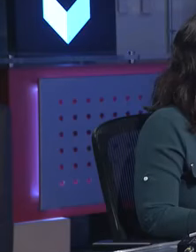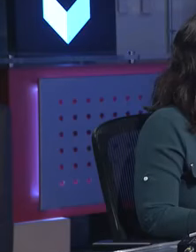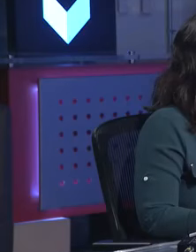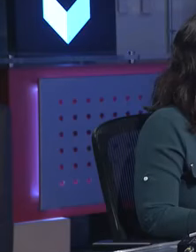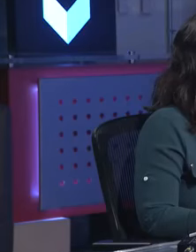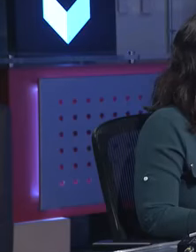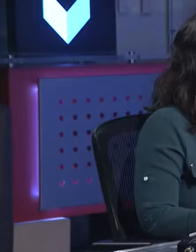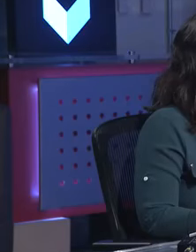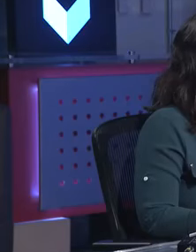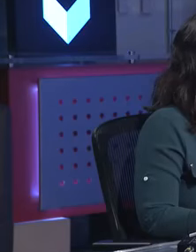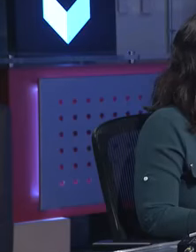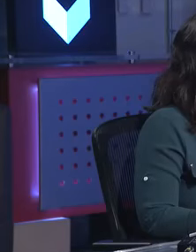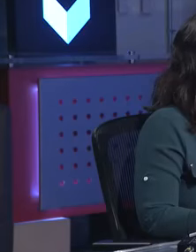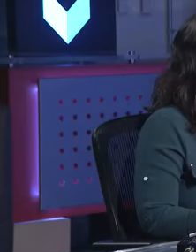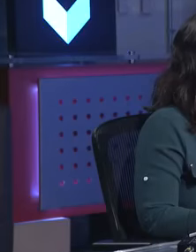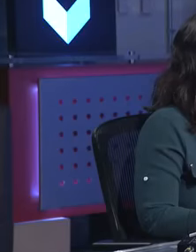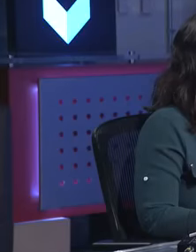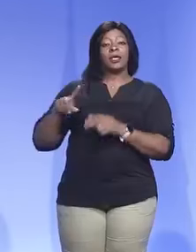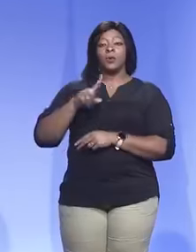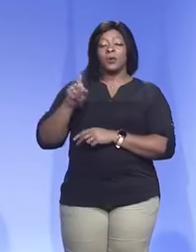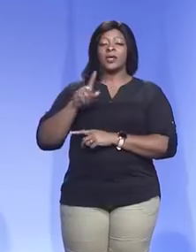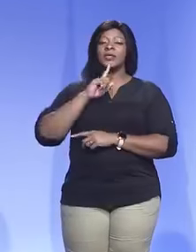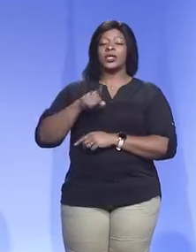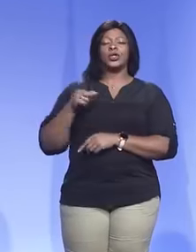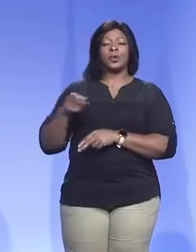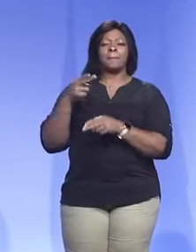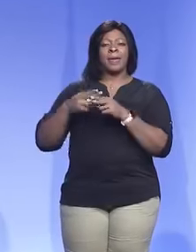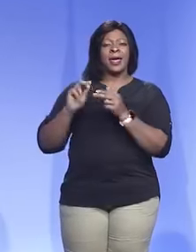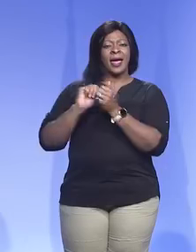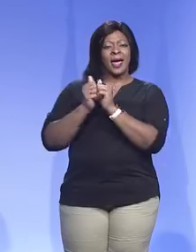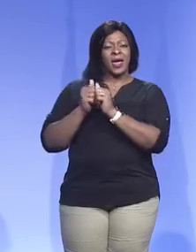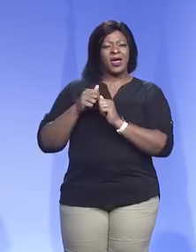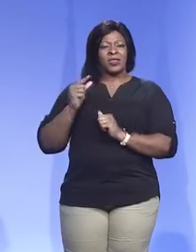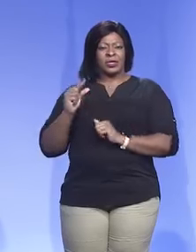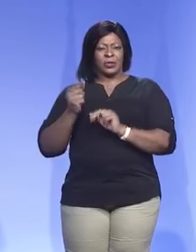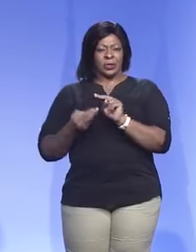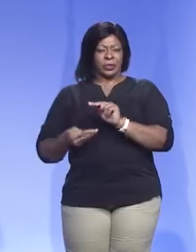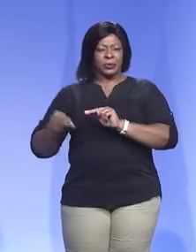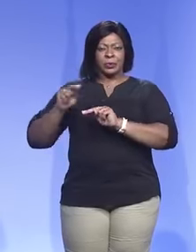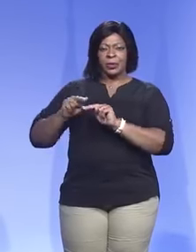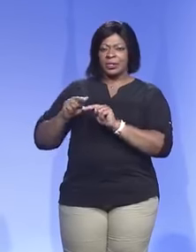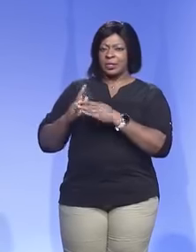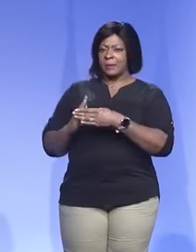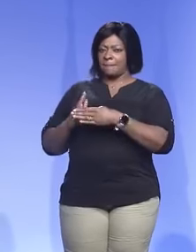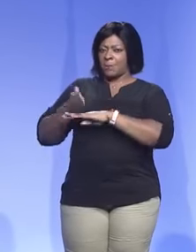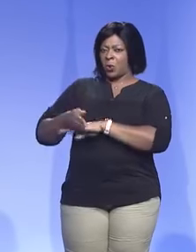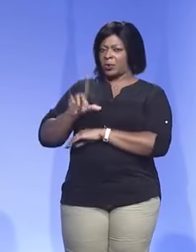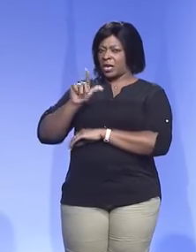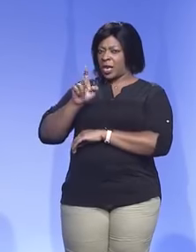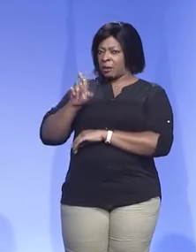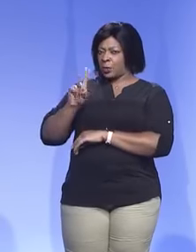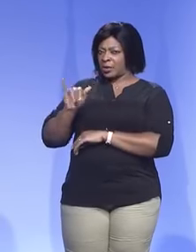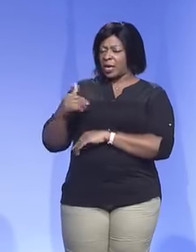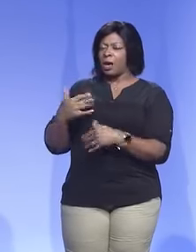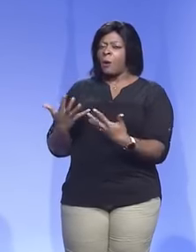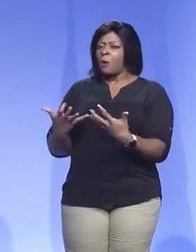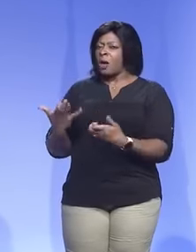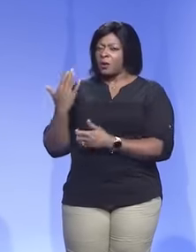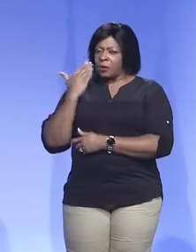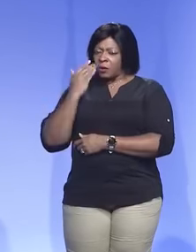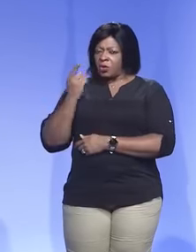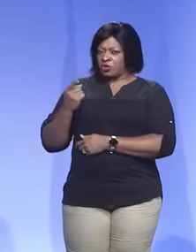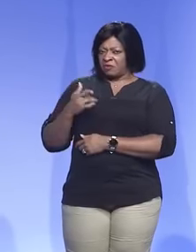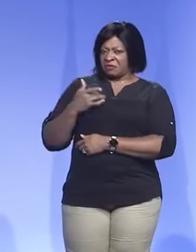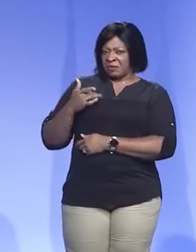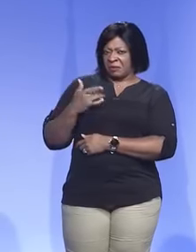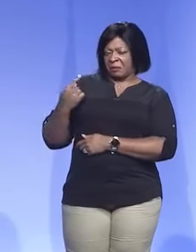Okay, and my follow-up question is, you mentioned how there was a slight increase post-Labor Day, mm-hmm. but I wanted to know if you thought